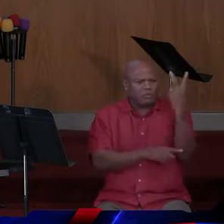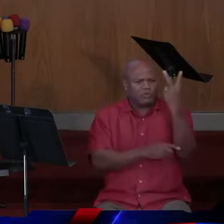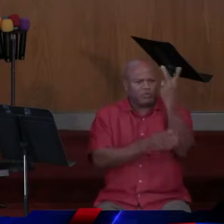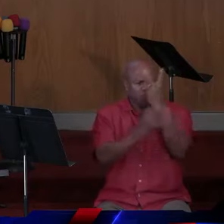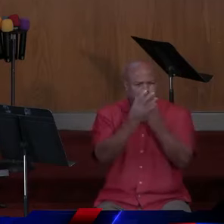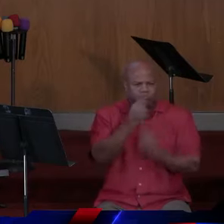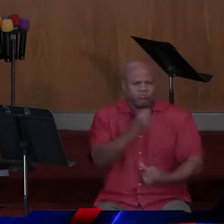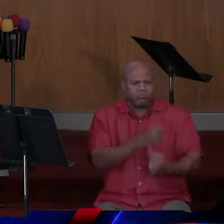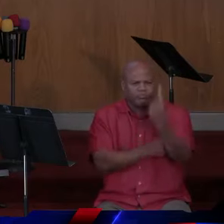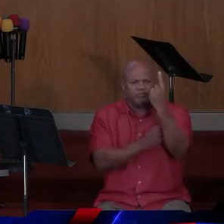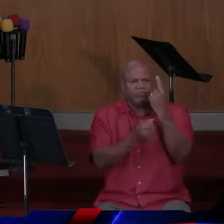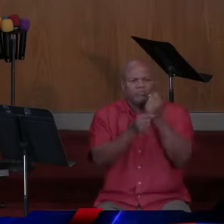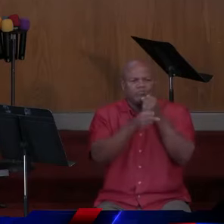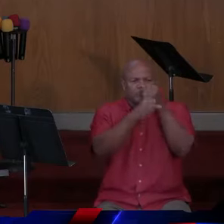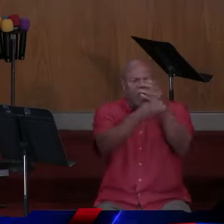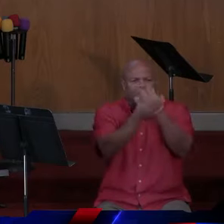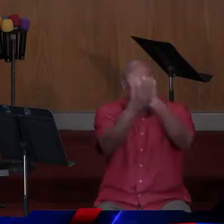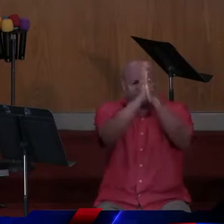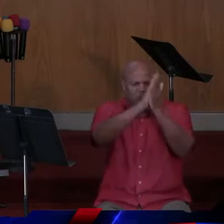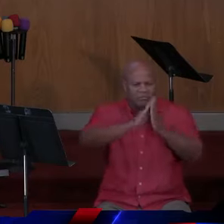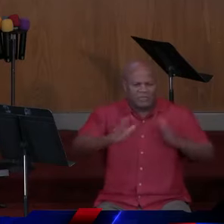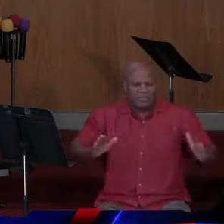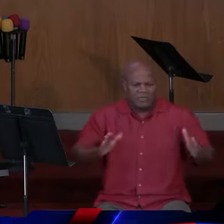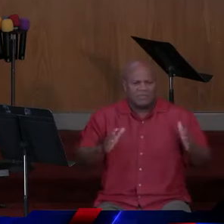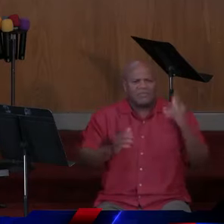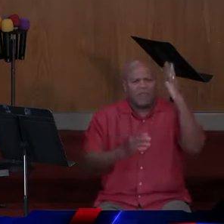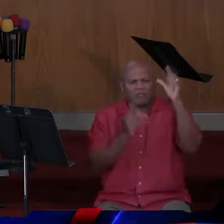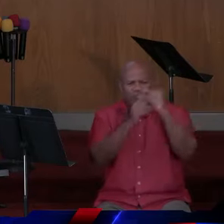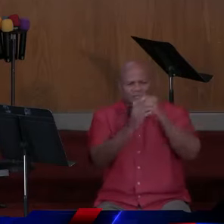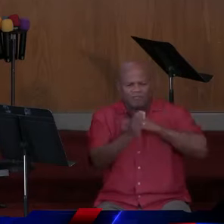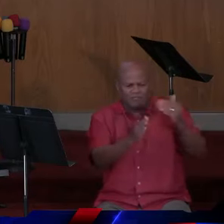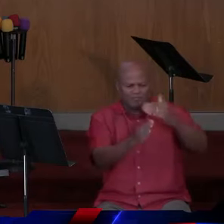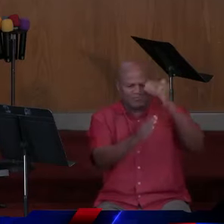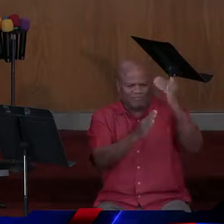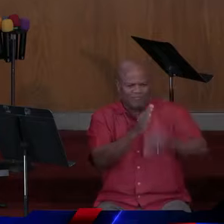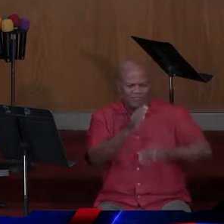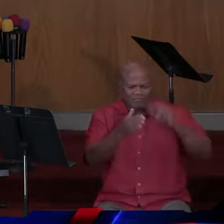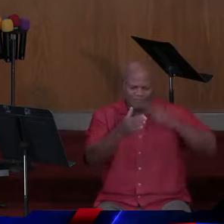peace. Here ends the reading of God's word.